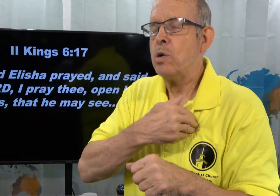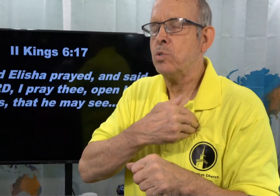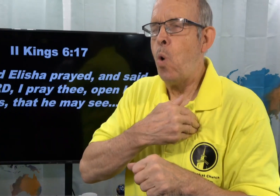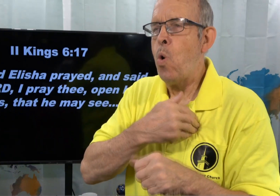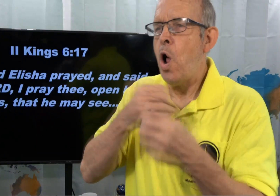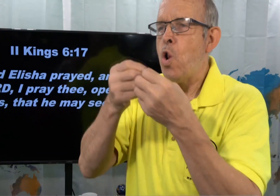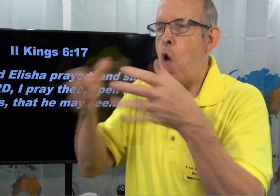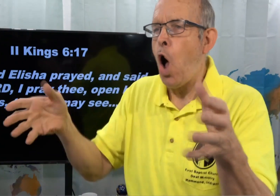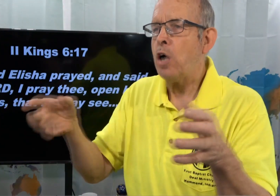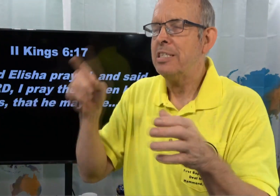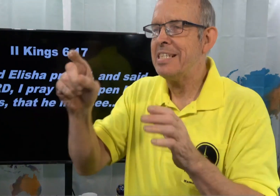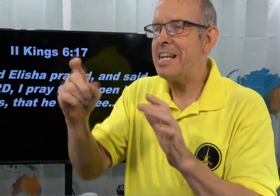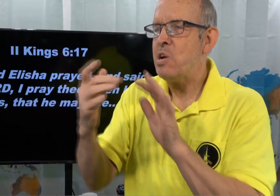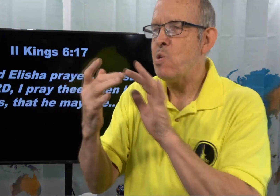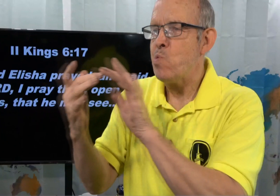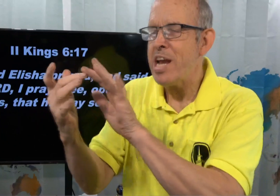so long in his dreams.